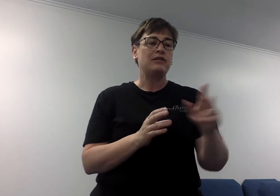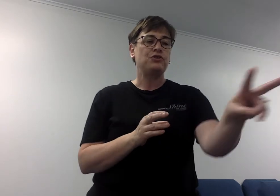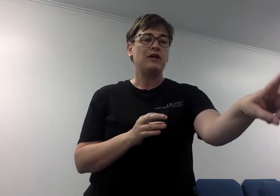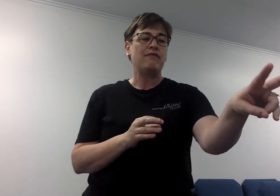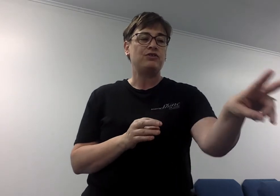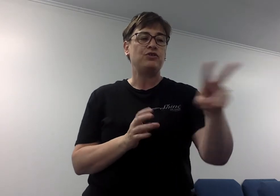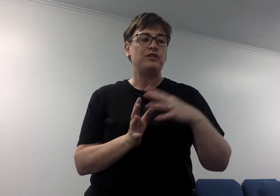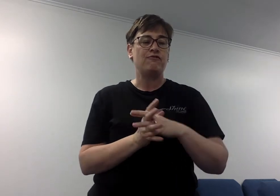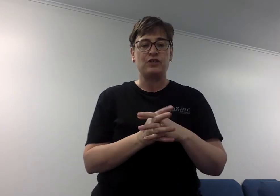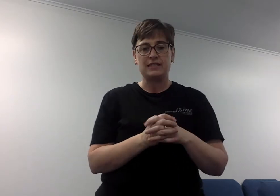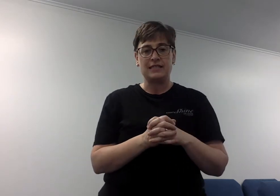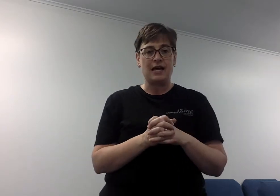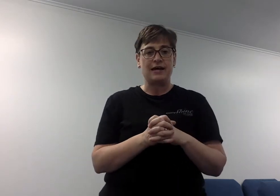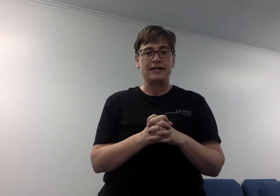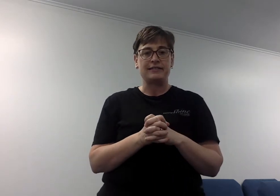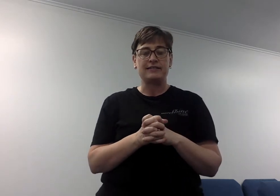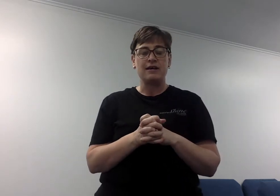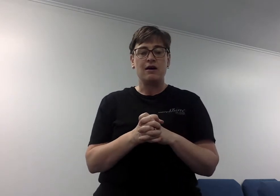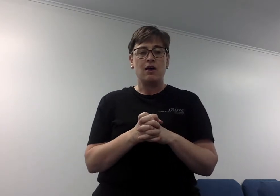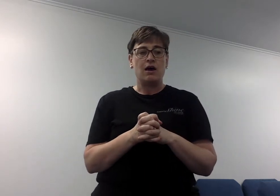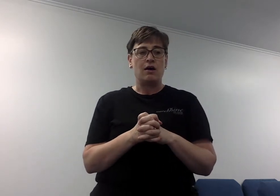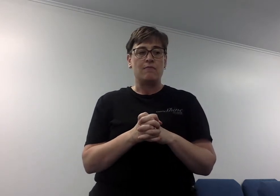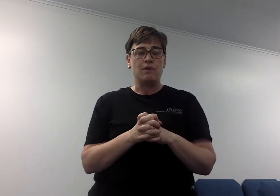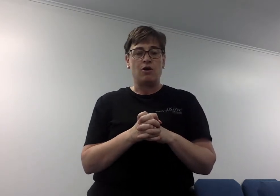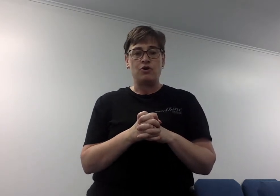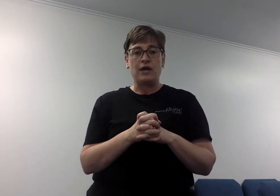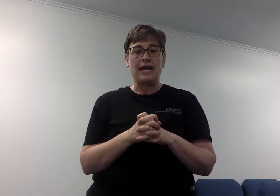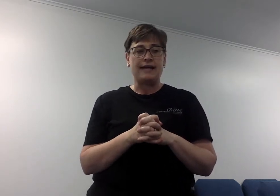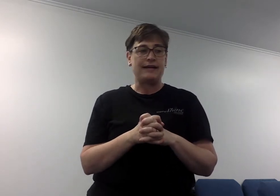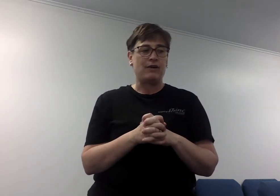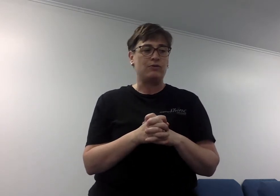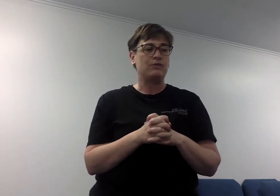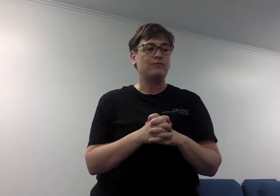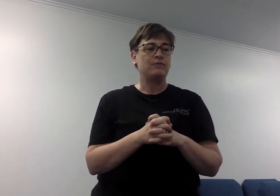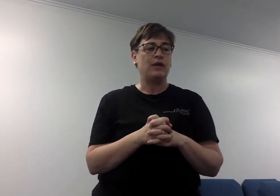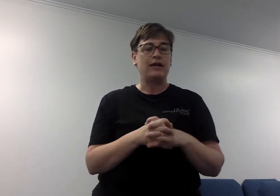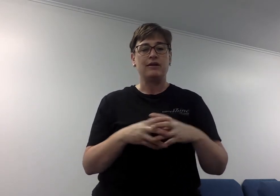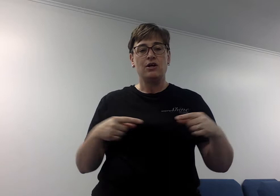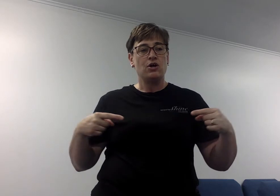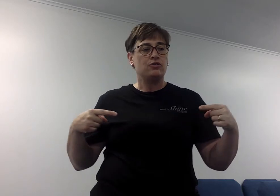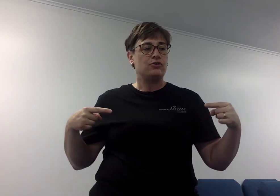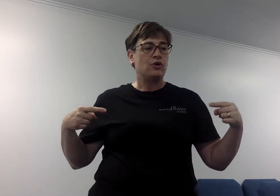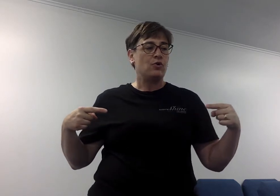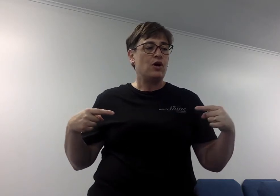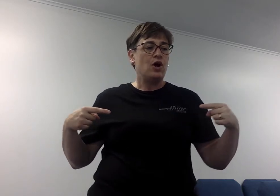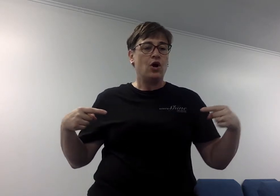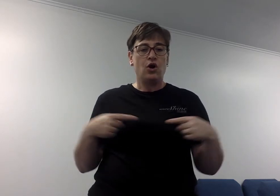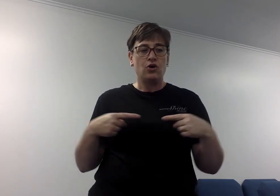do have two different signs on your handout. Okay. So